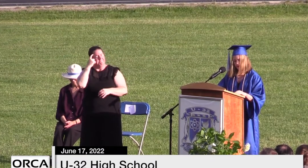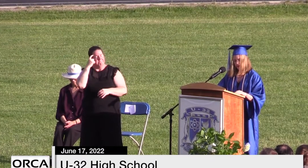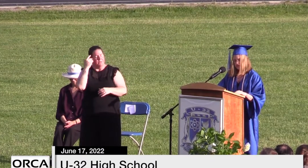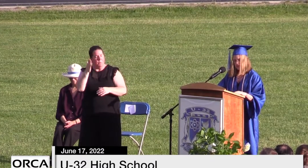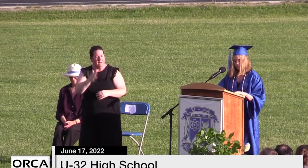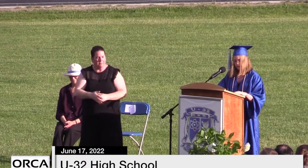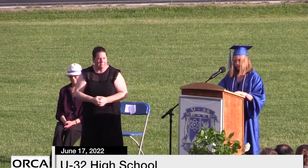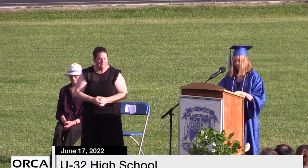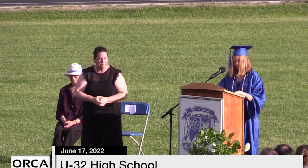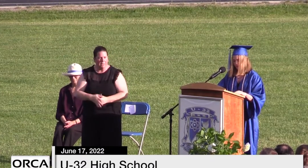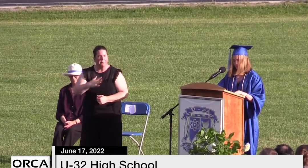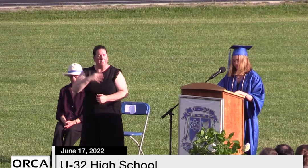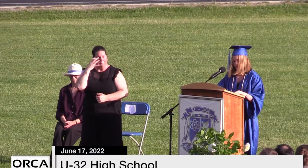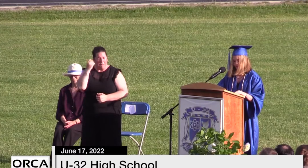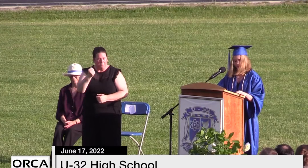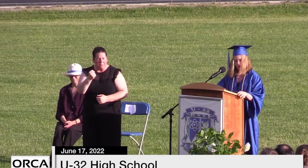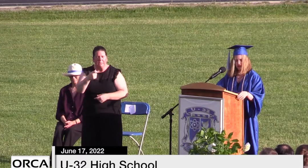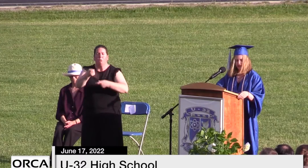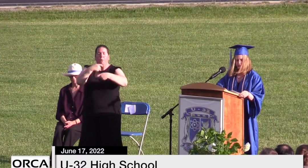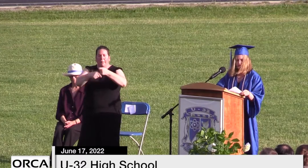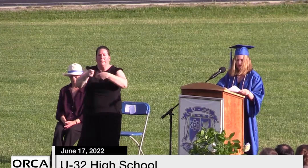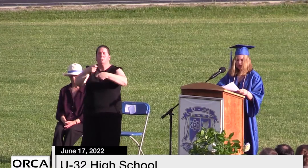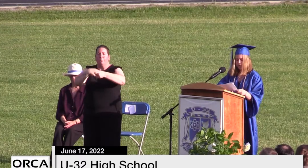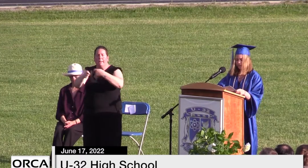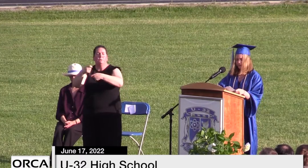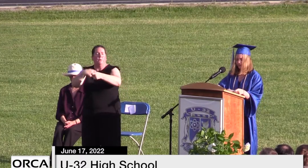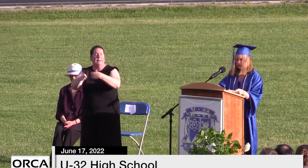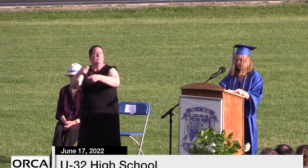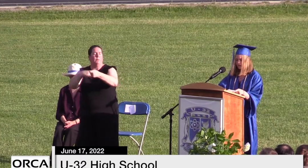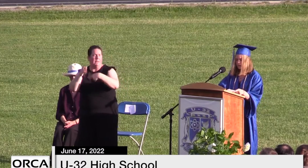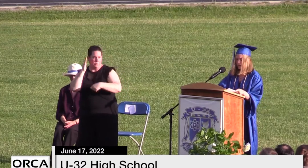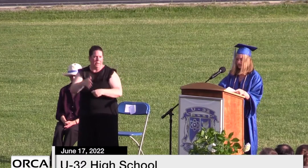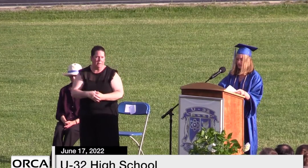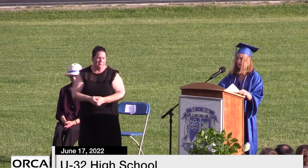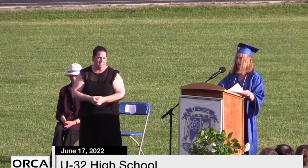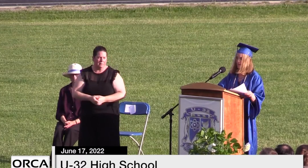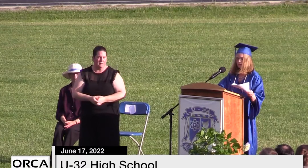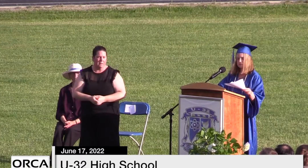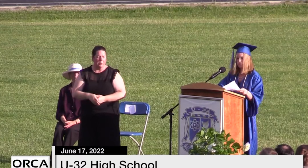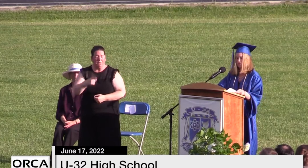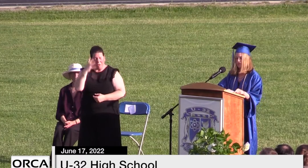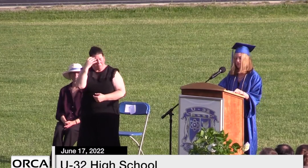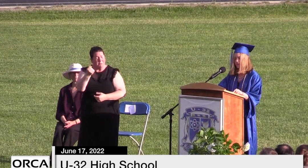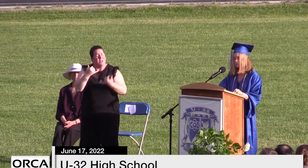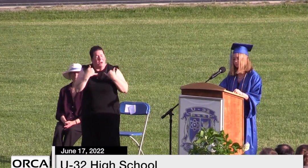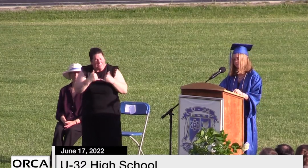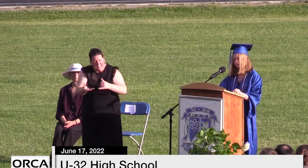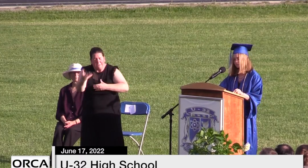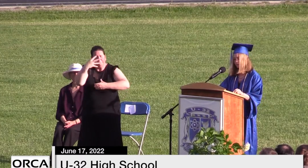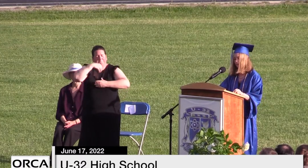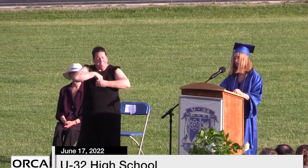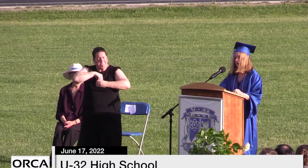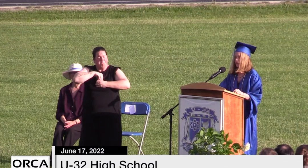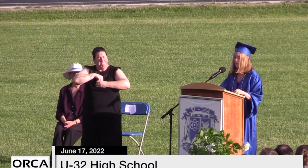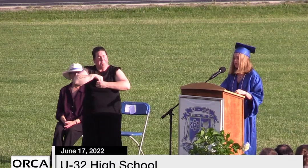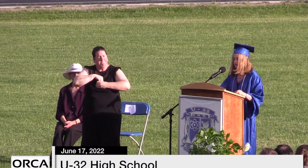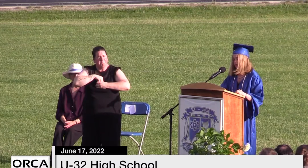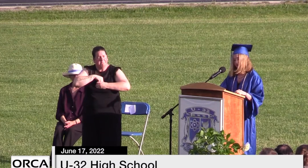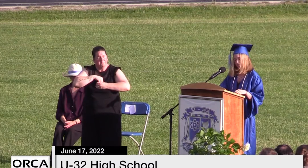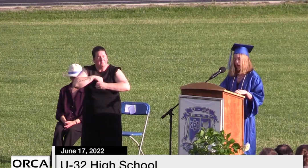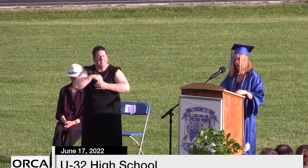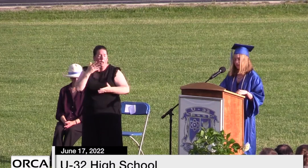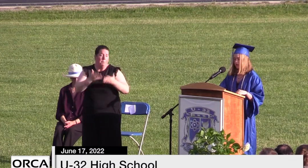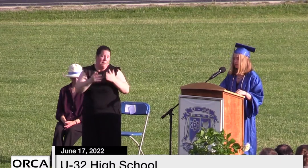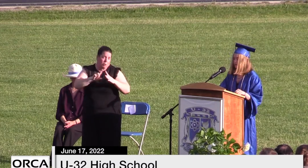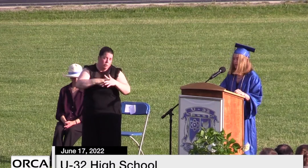period. These memories are eagerly replaced by shiny new ones. However, they are still a part of you, and there is still beauty in them. You may have